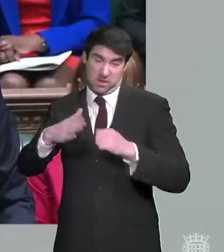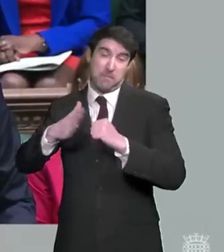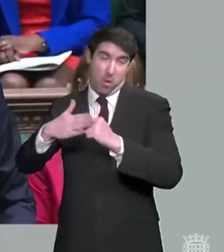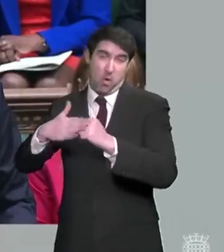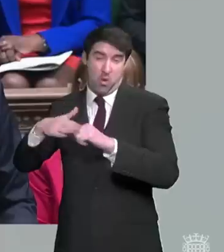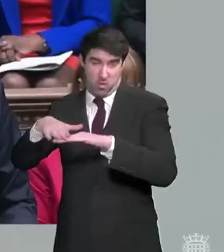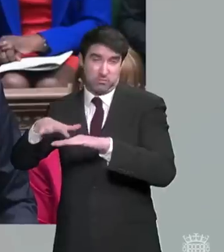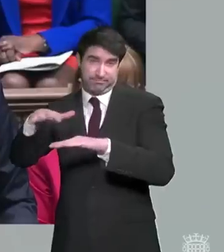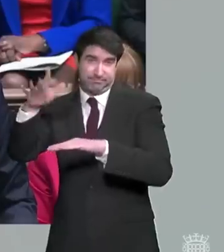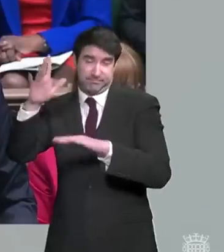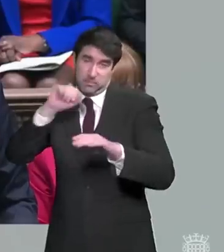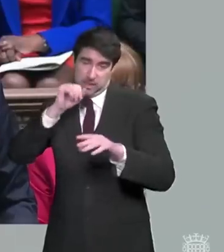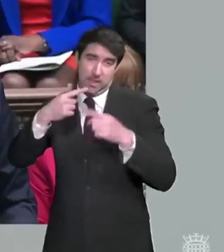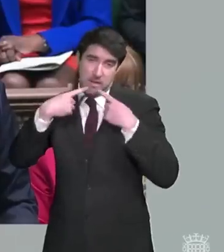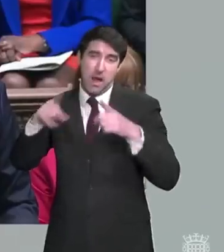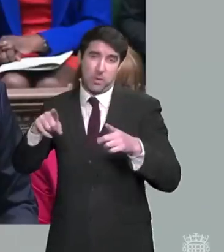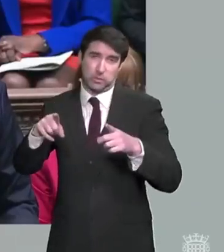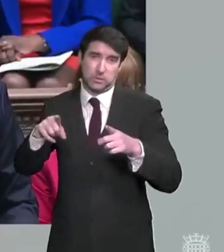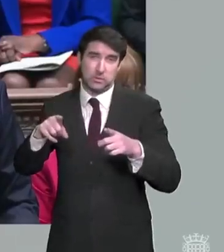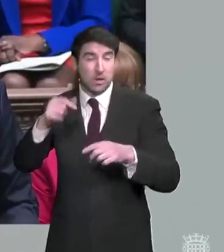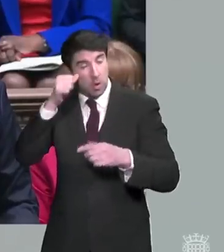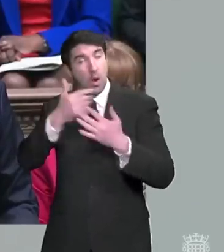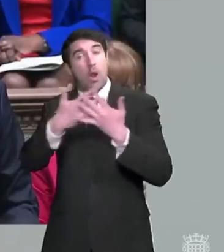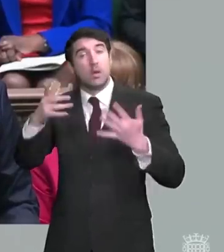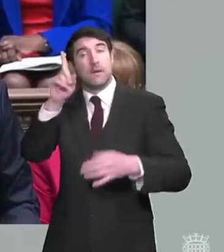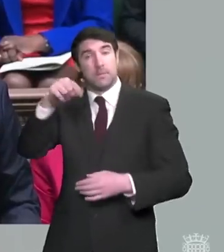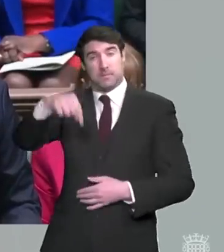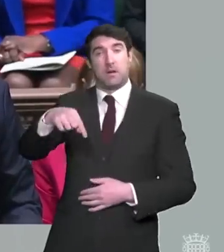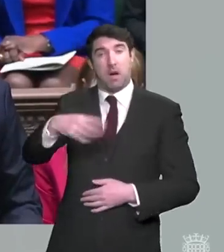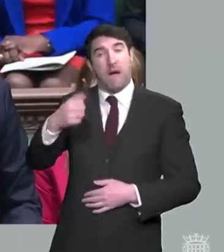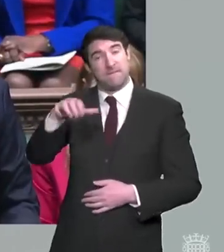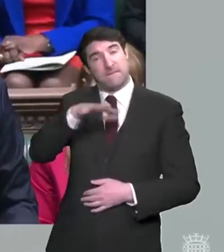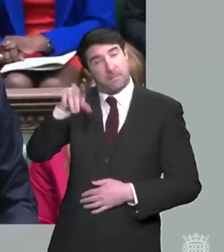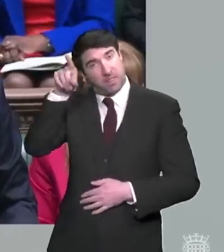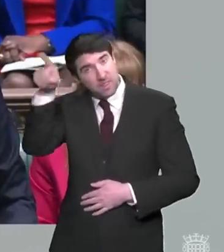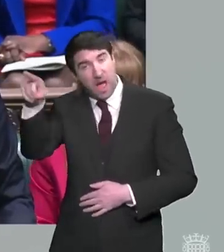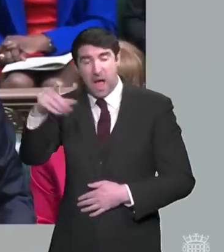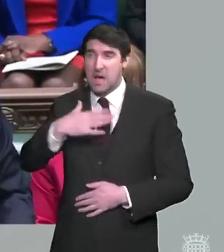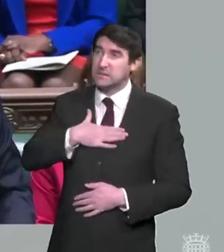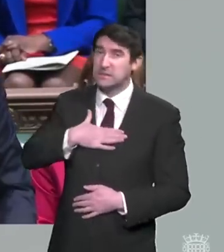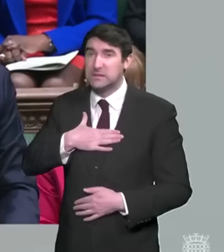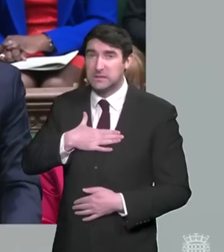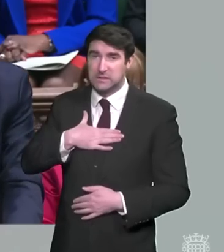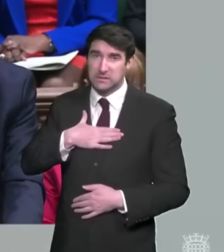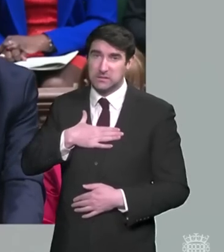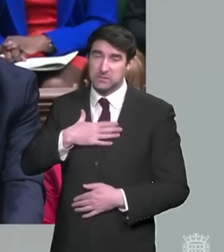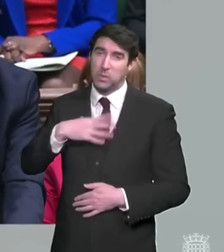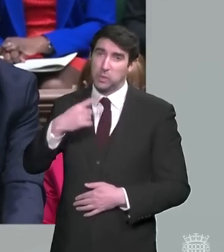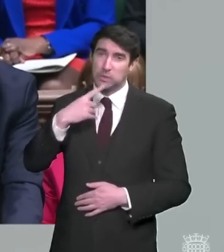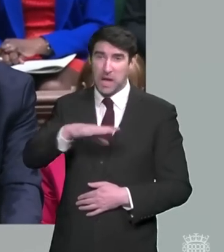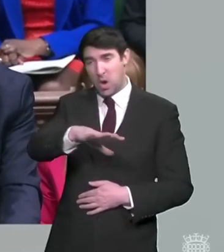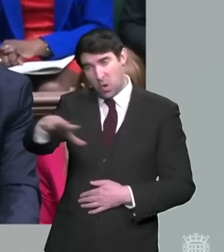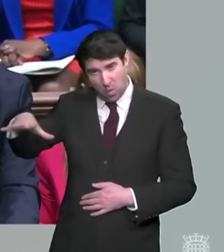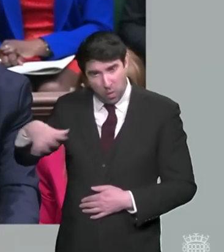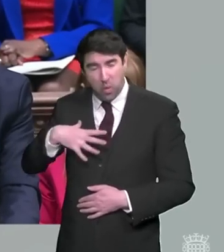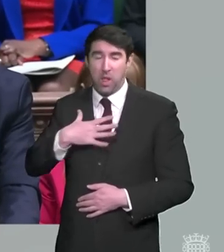anxiously awaiting news. I'm sure I speak for the whole House in saying our hearts go out to each and every victim and